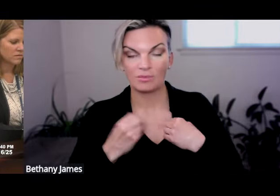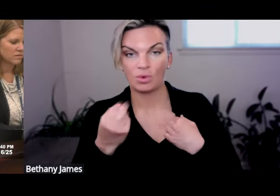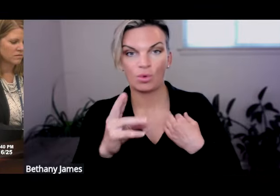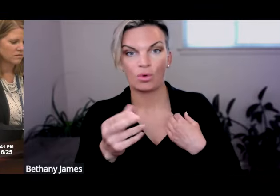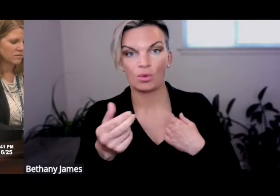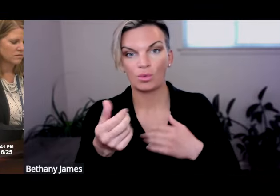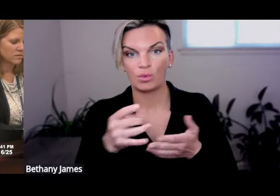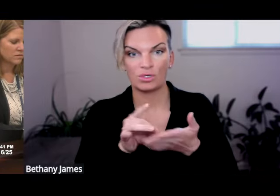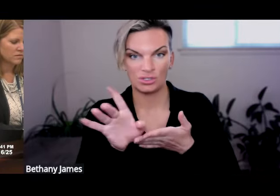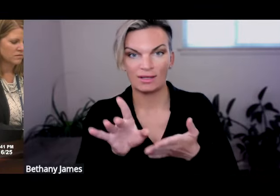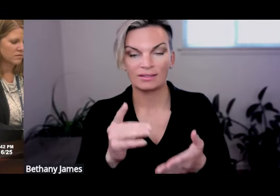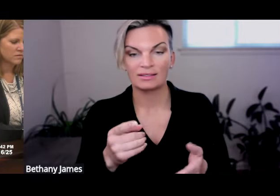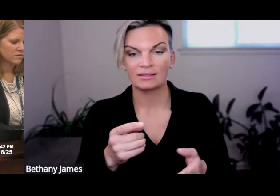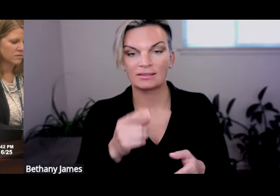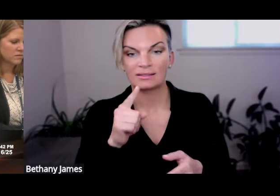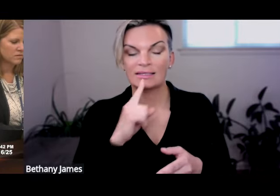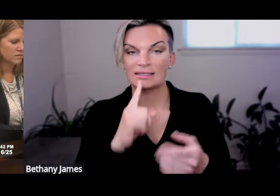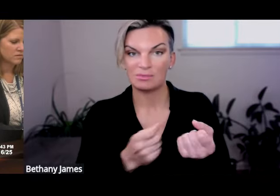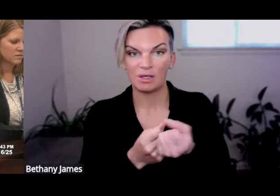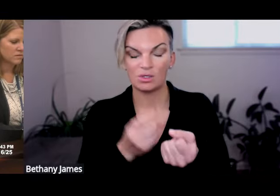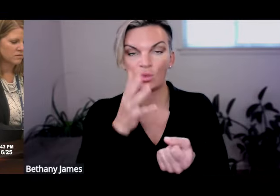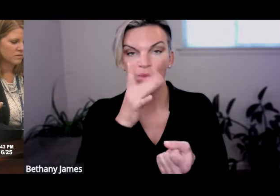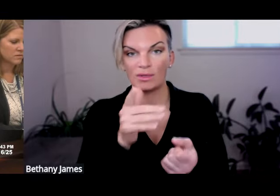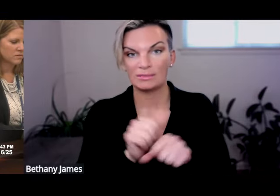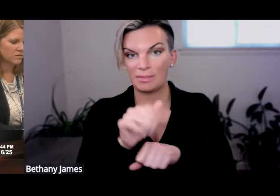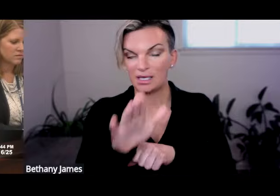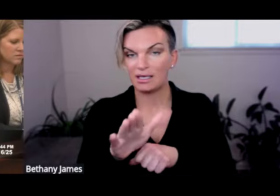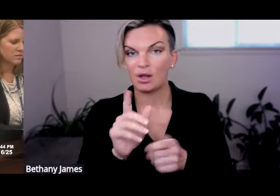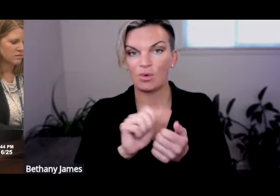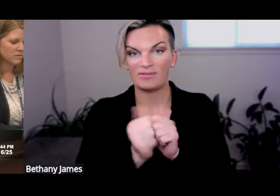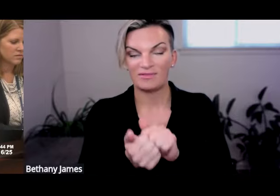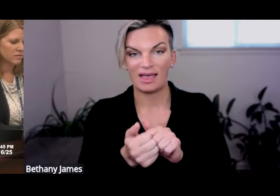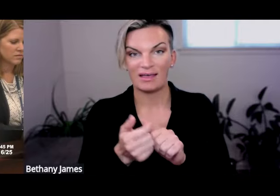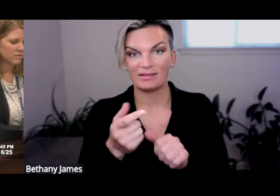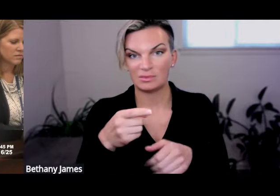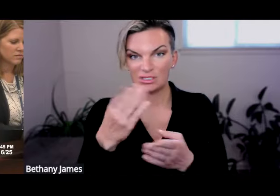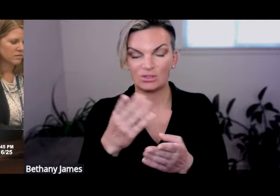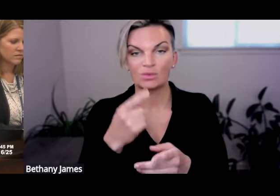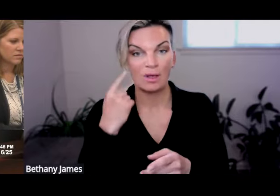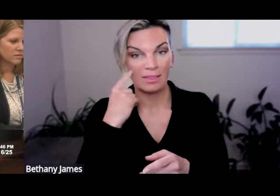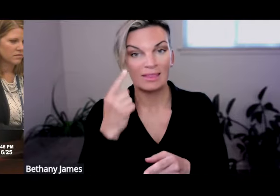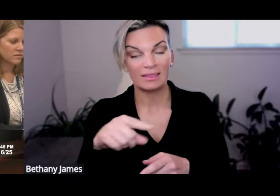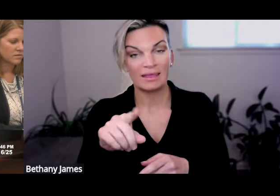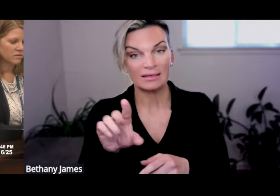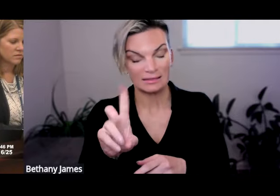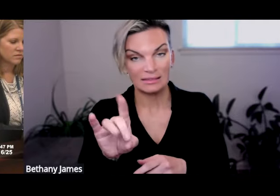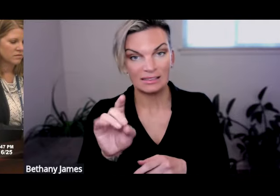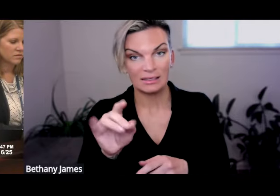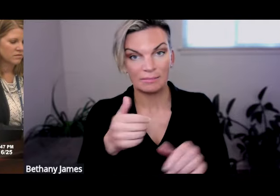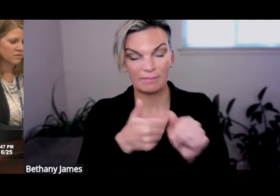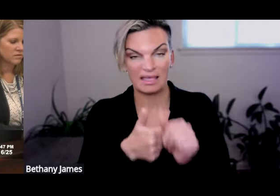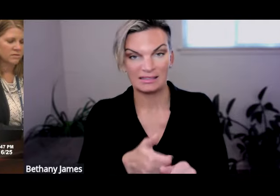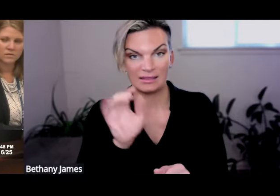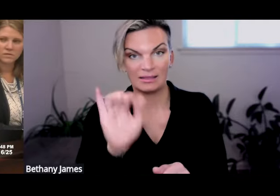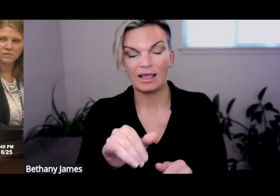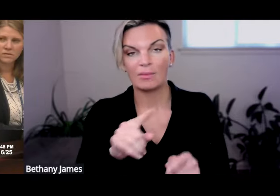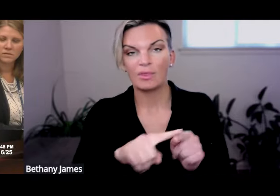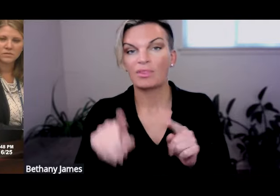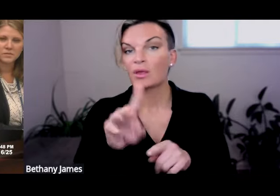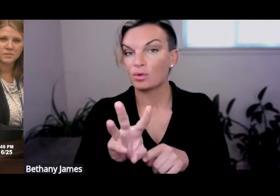it. It said the sponsors will submit a revised petition to be considered. So I think that they did, based on that, I think that they